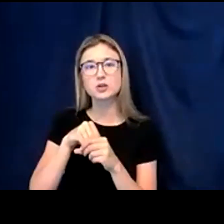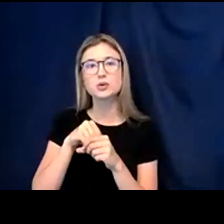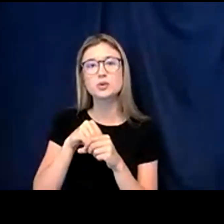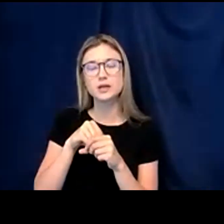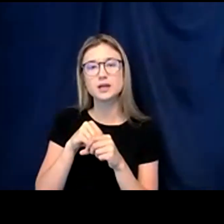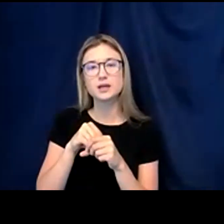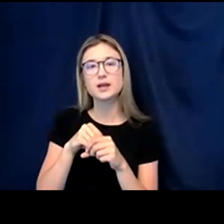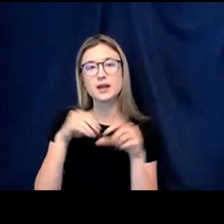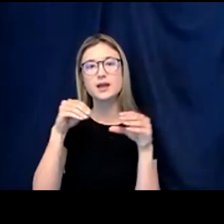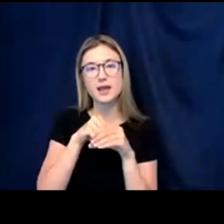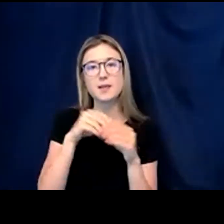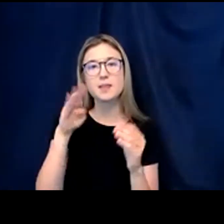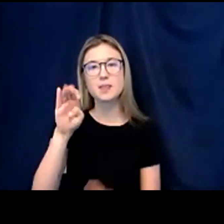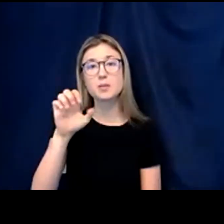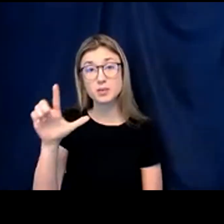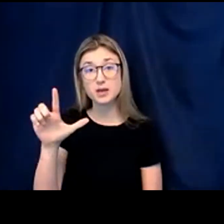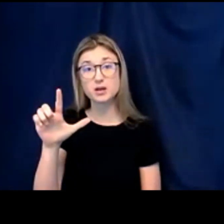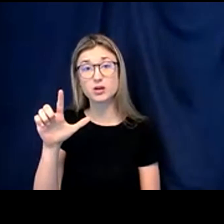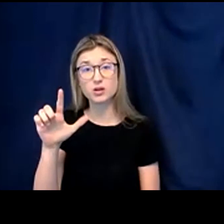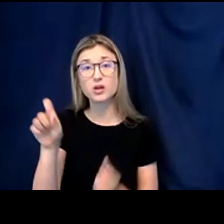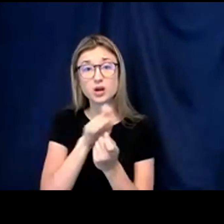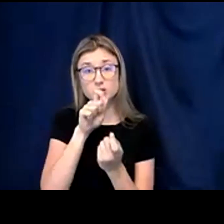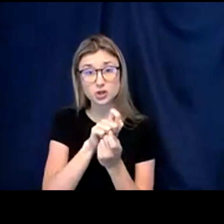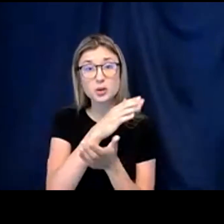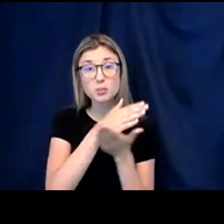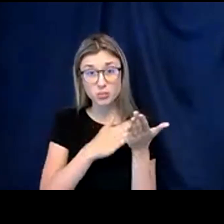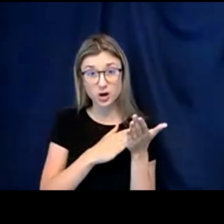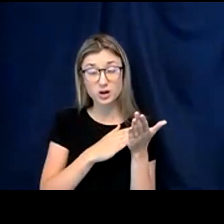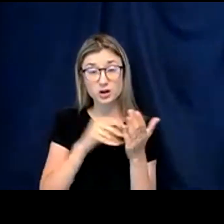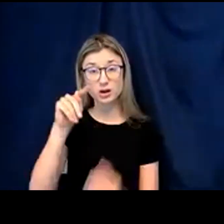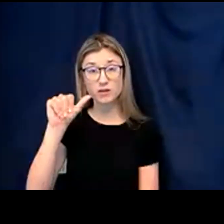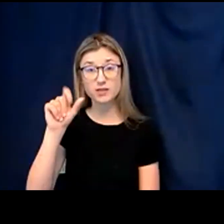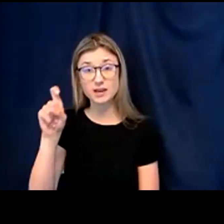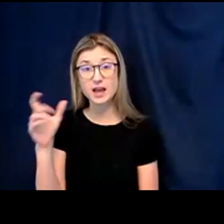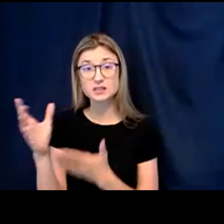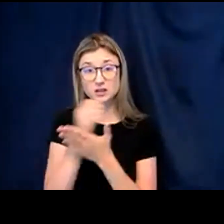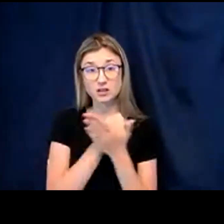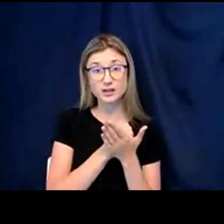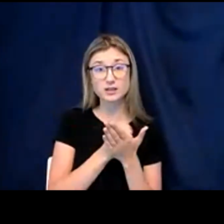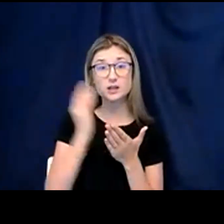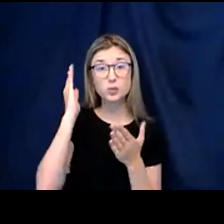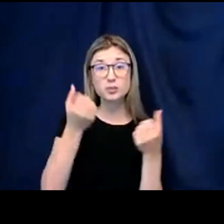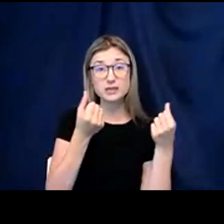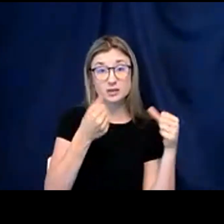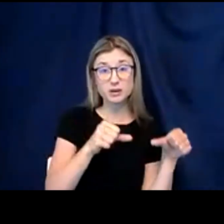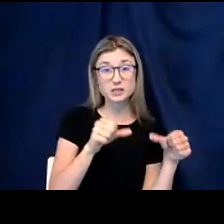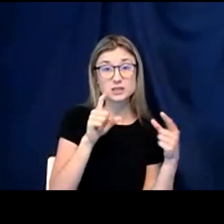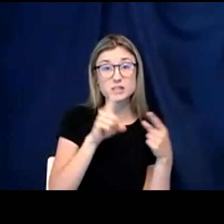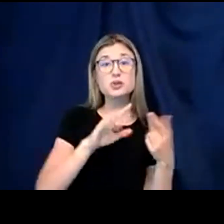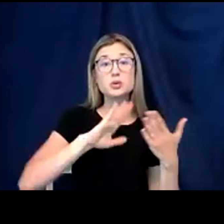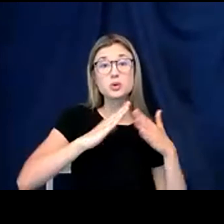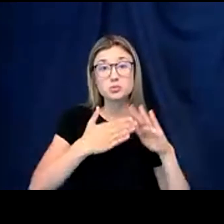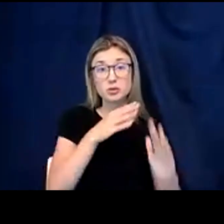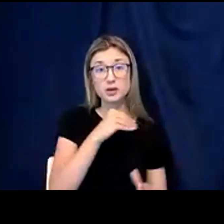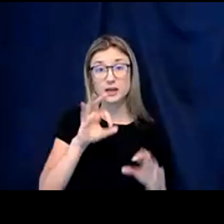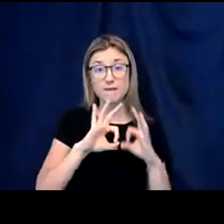bill where a certain portion of the taxes are deposited into the Community and Family Support System